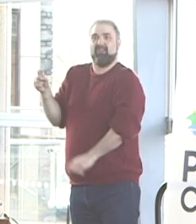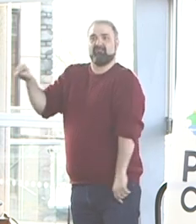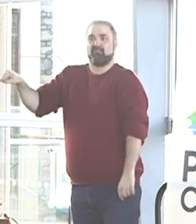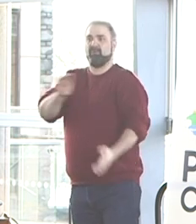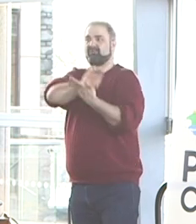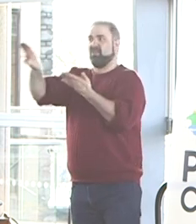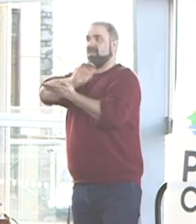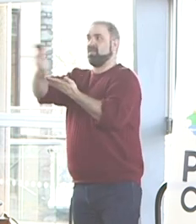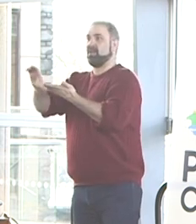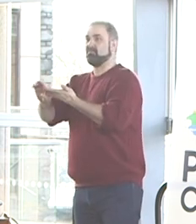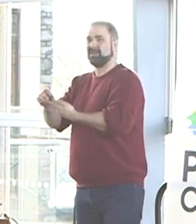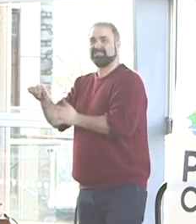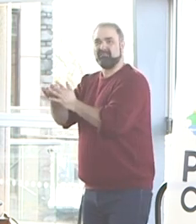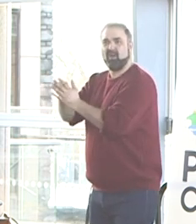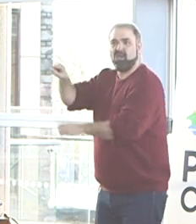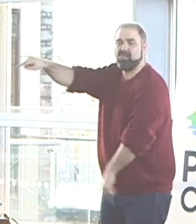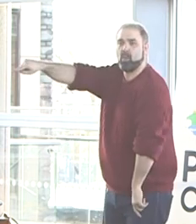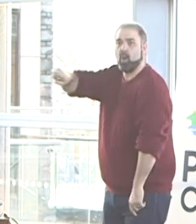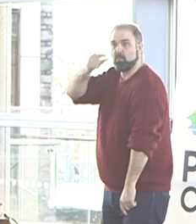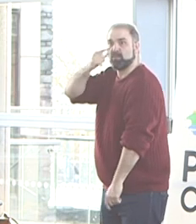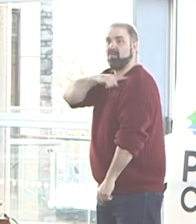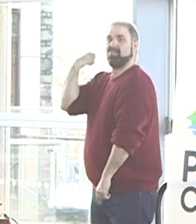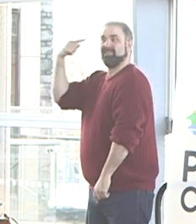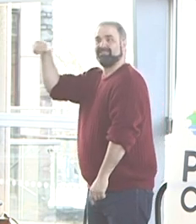difficult when you could potentially be killed for being